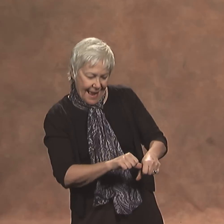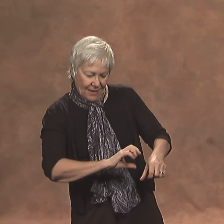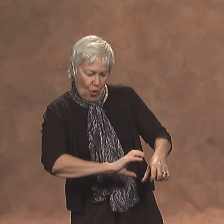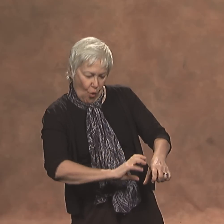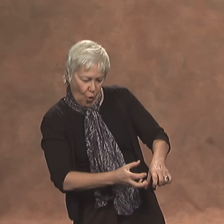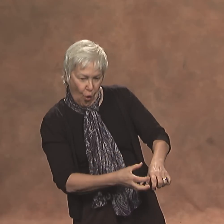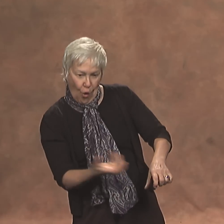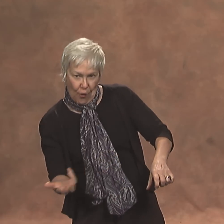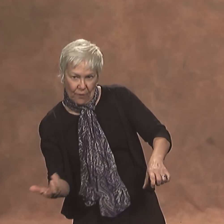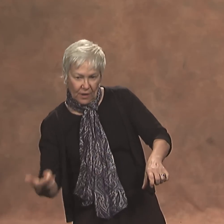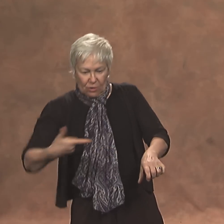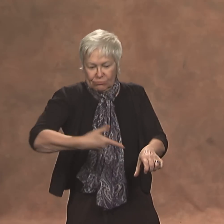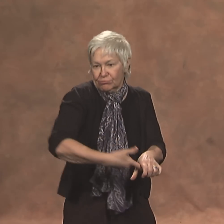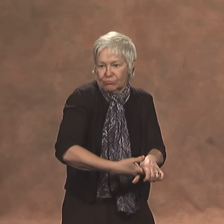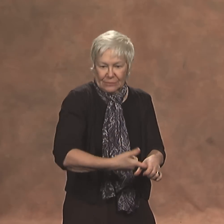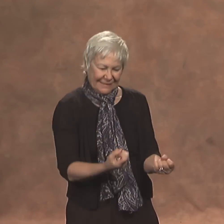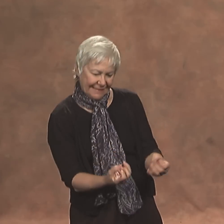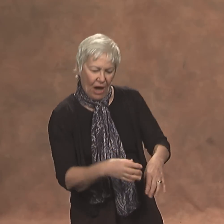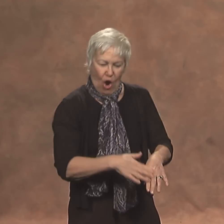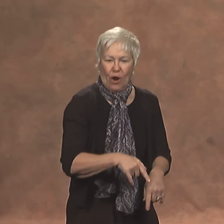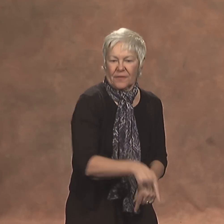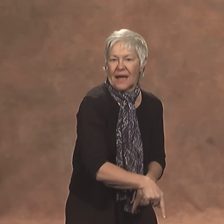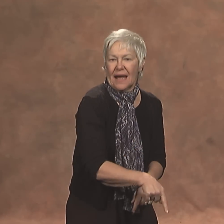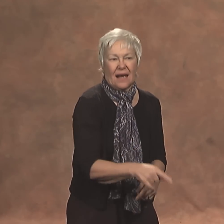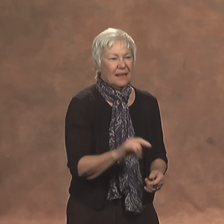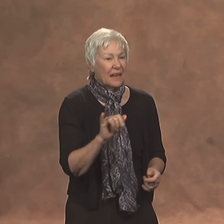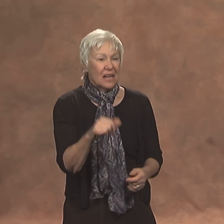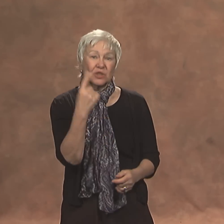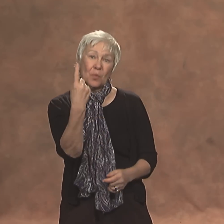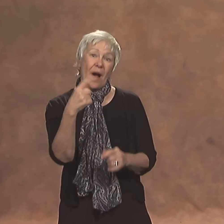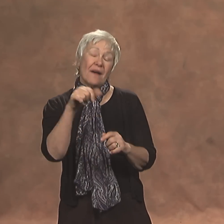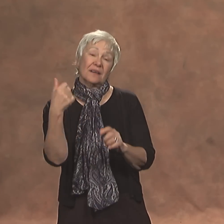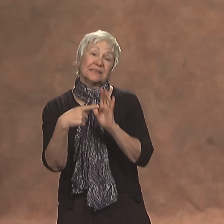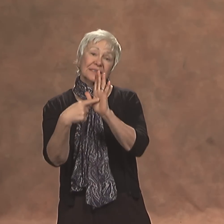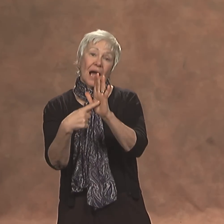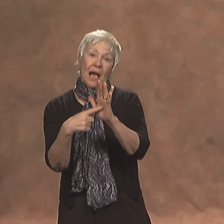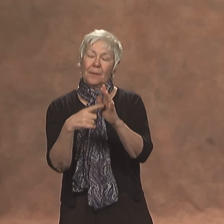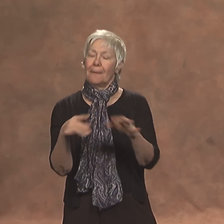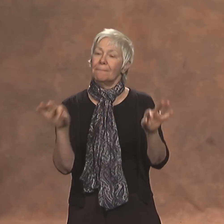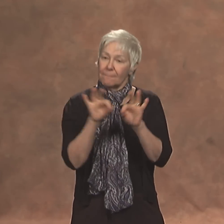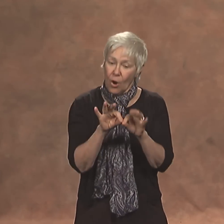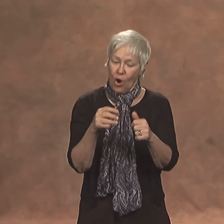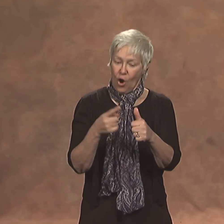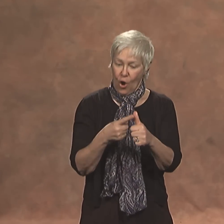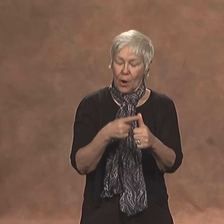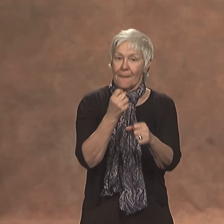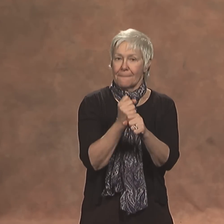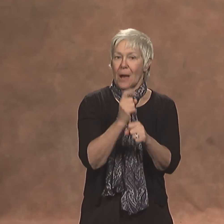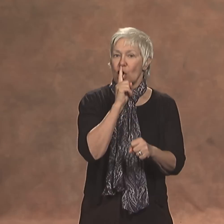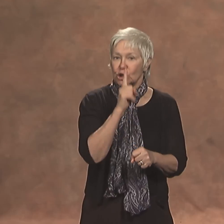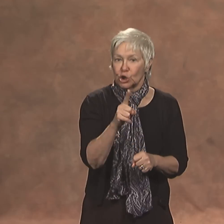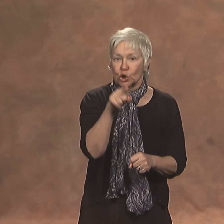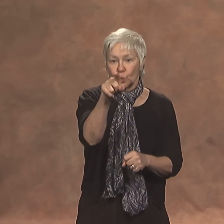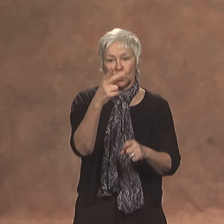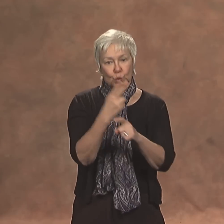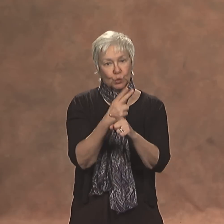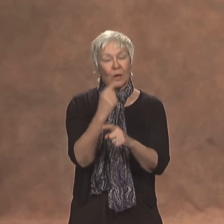about how to use the gasoline tank? I would also place yourself close to that area when